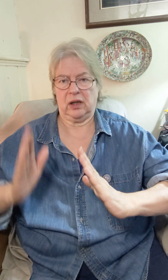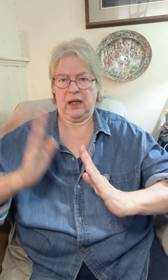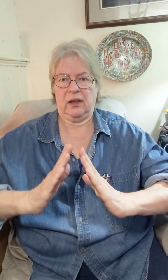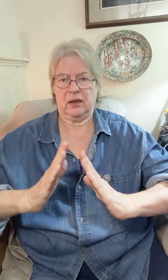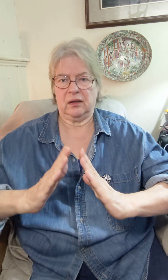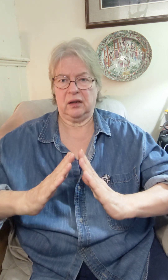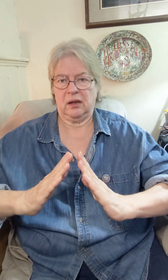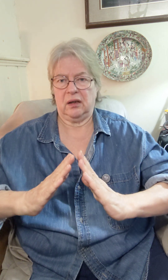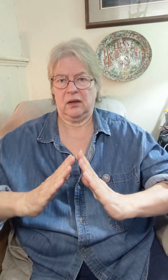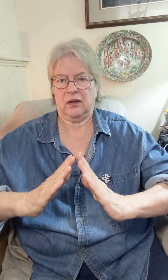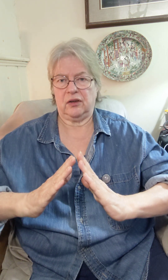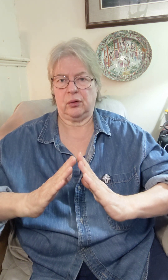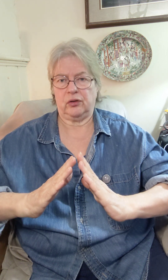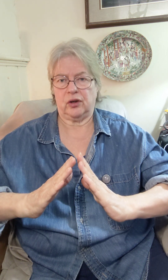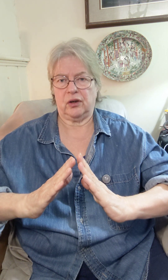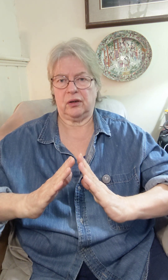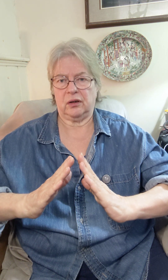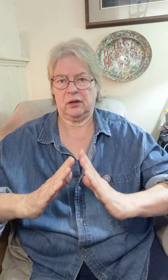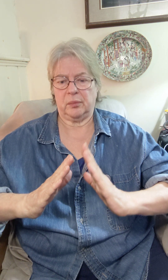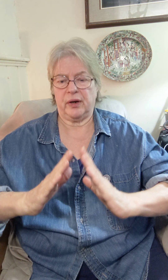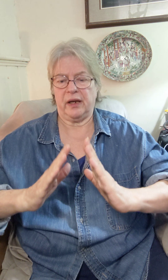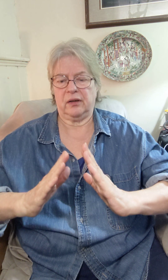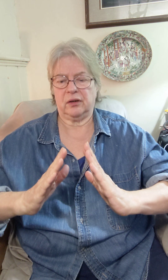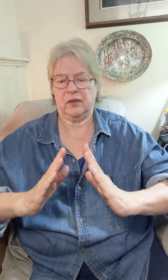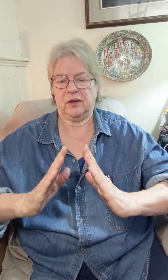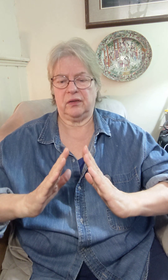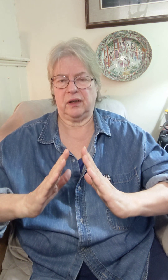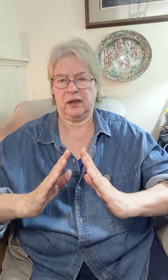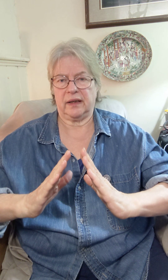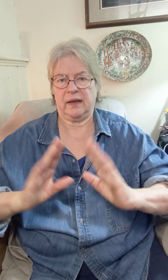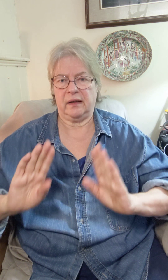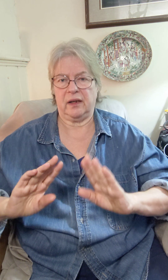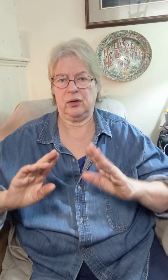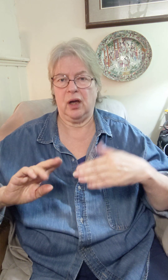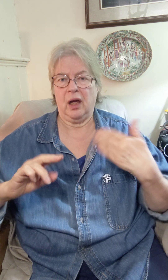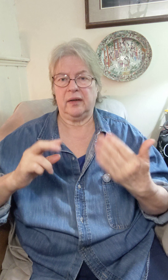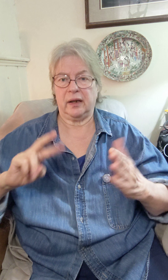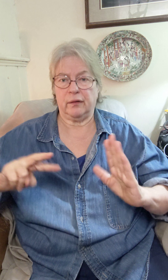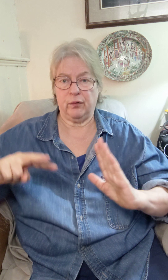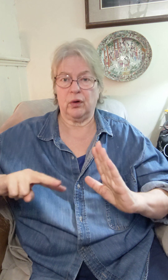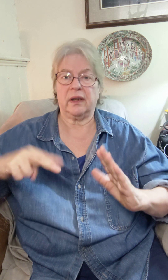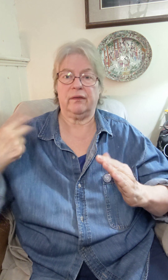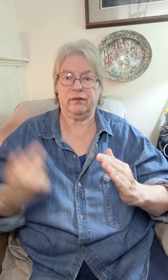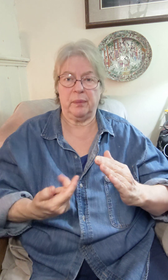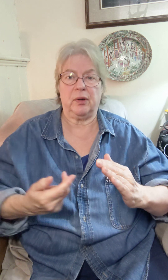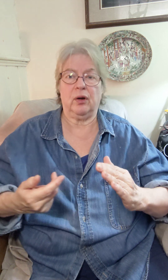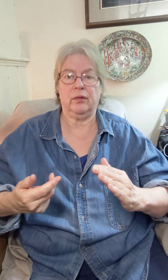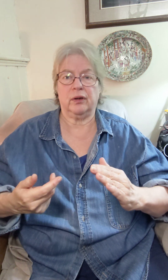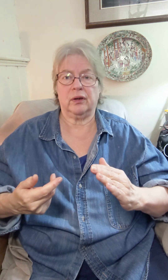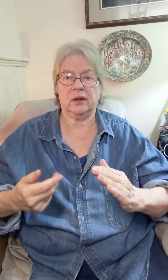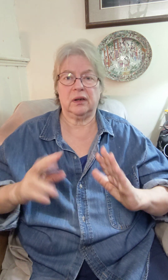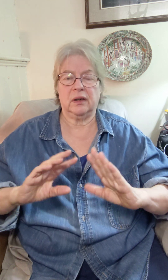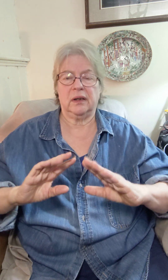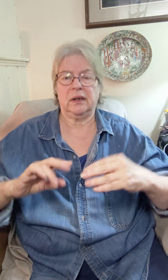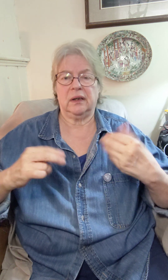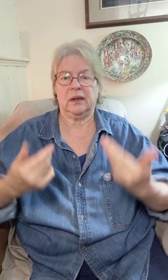lay the toast on the bread on the thing like that, and then you'd take a fork and flip it over.